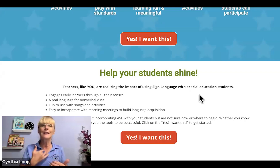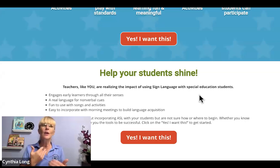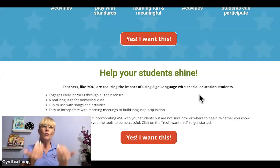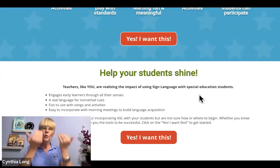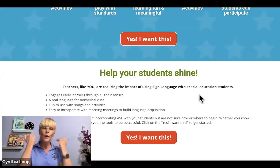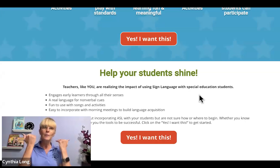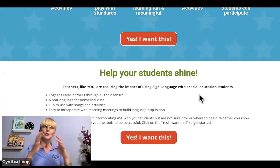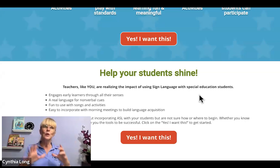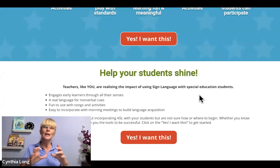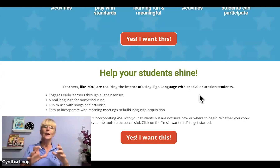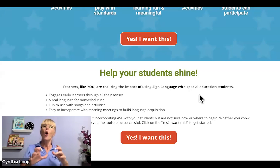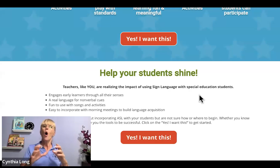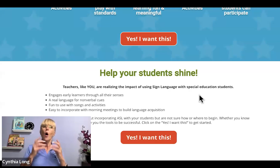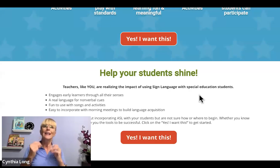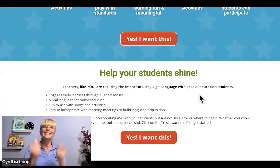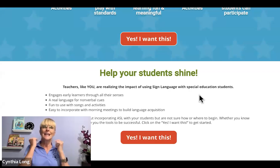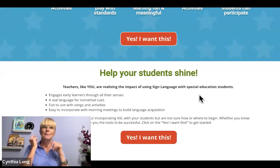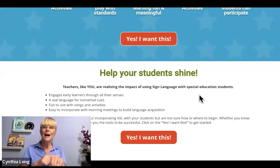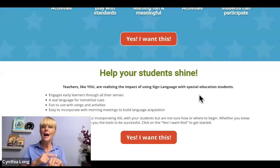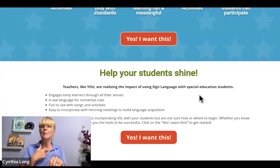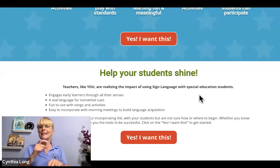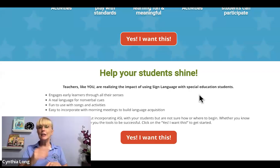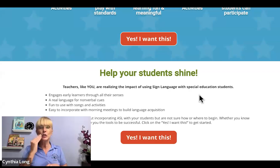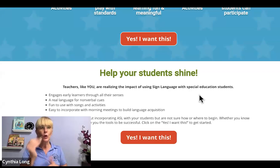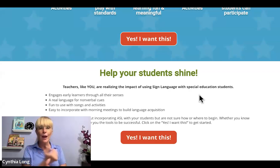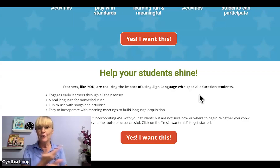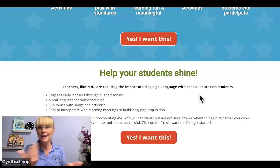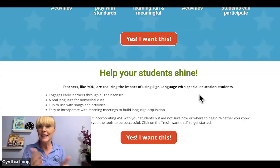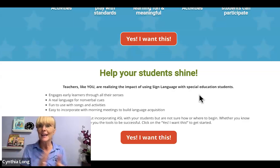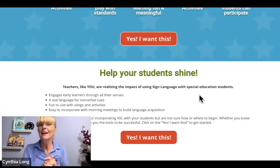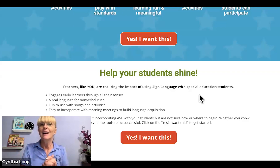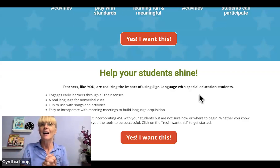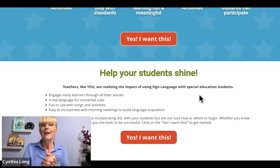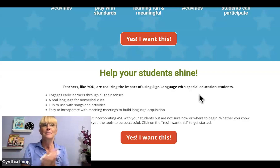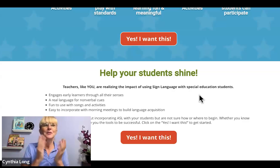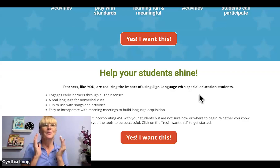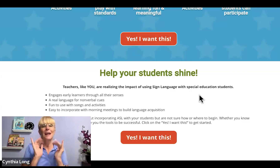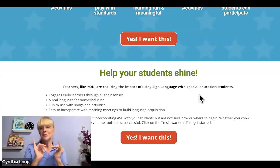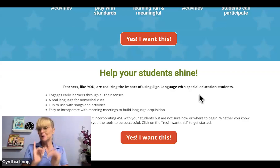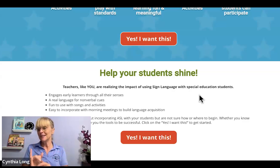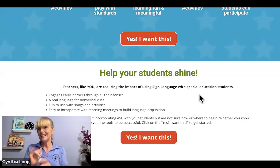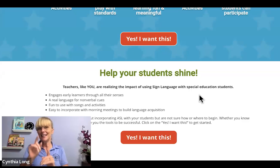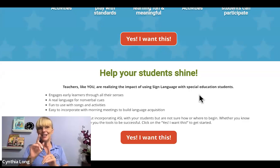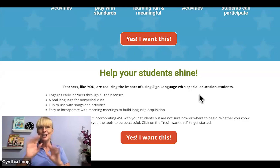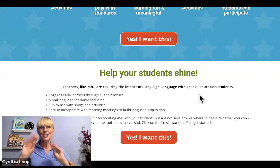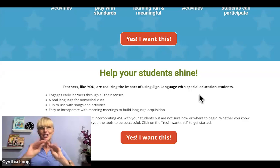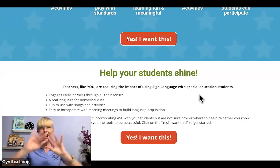feeling overwhelmed doing it all at the same time, needing to know everything. So that's what the